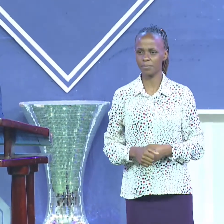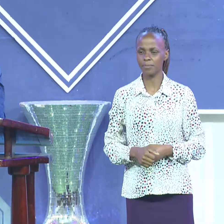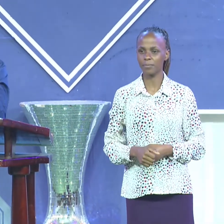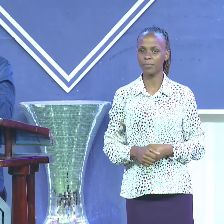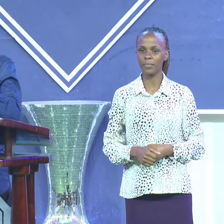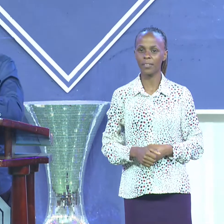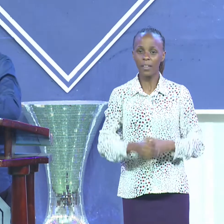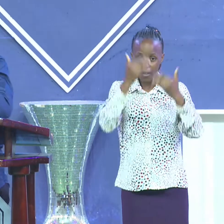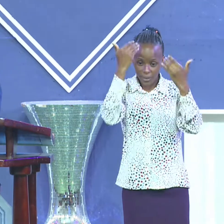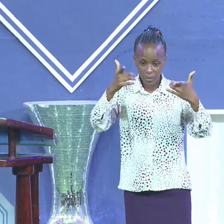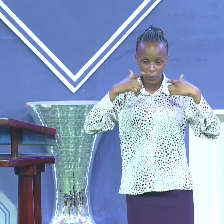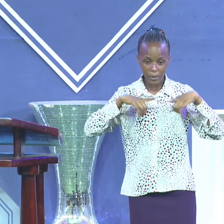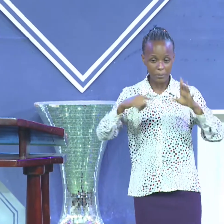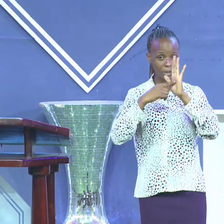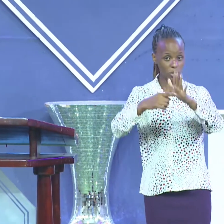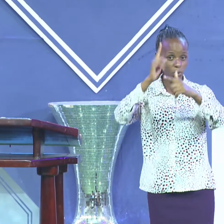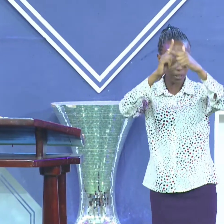of. Let me show you the